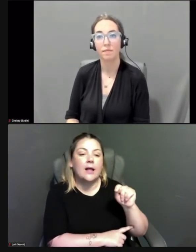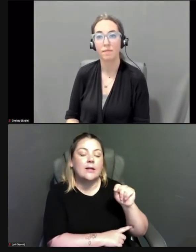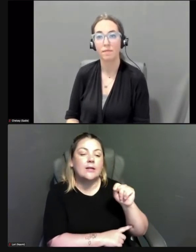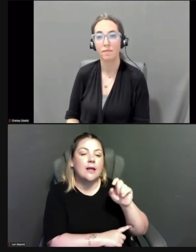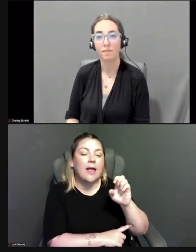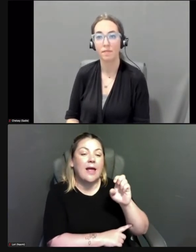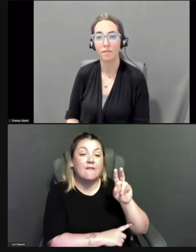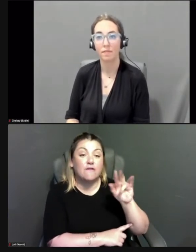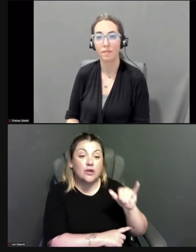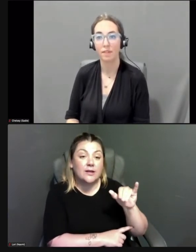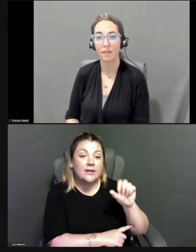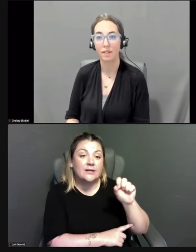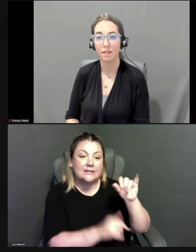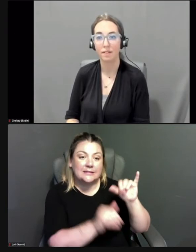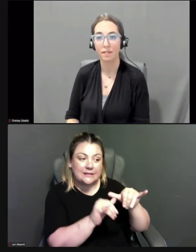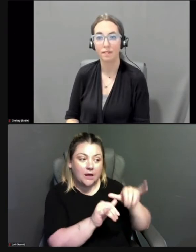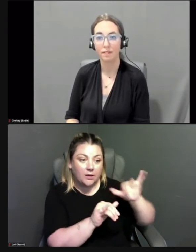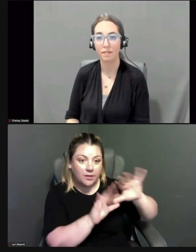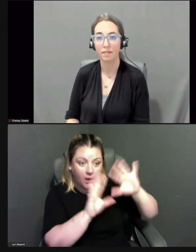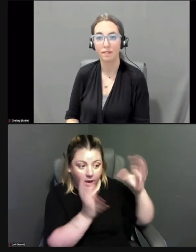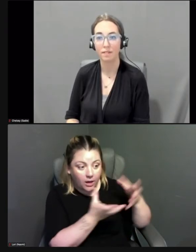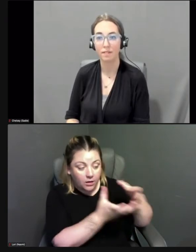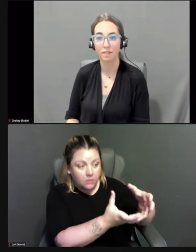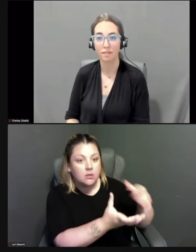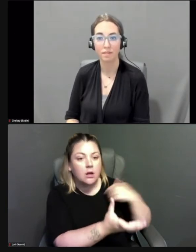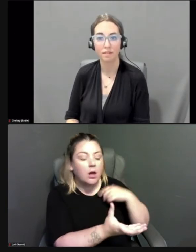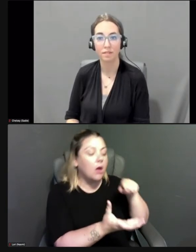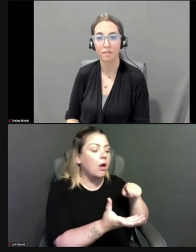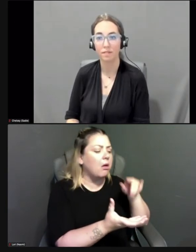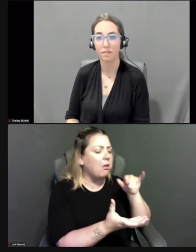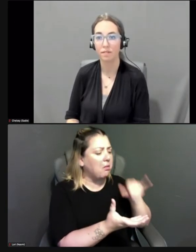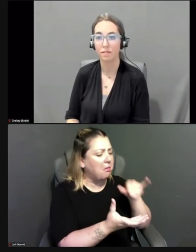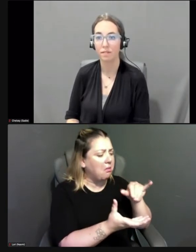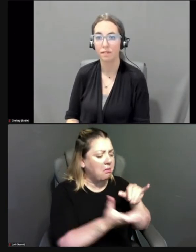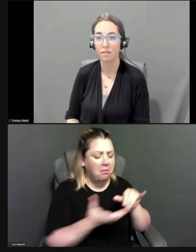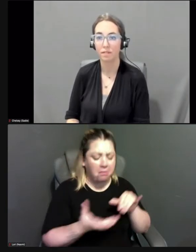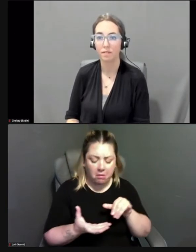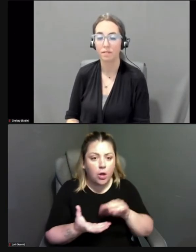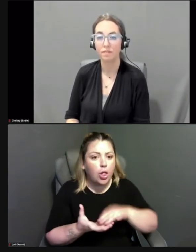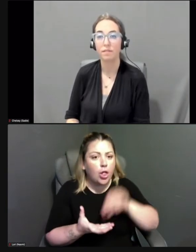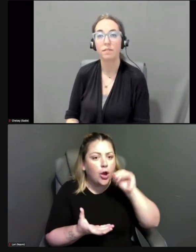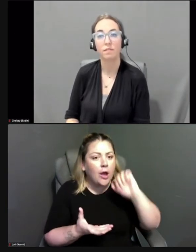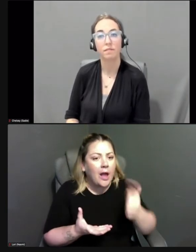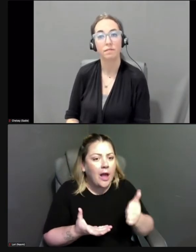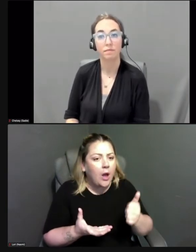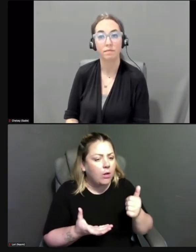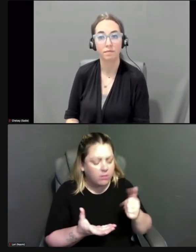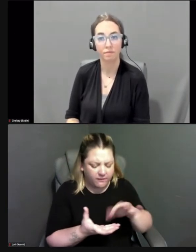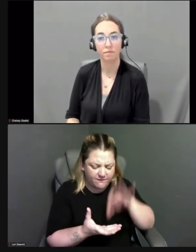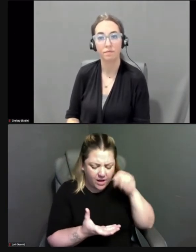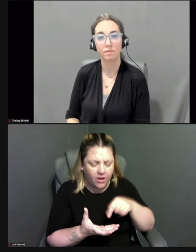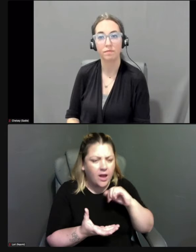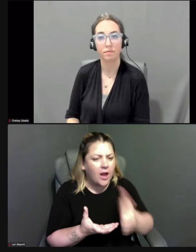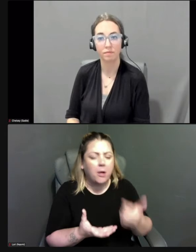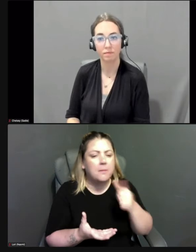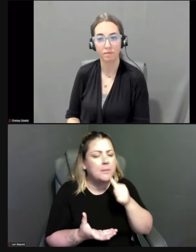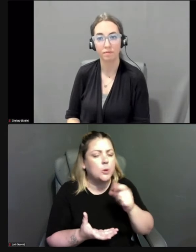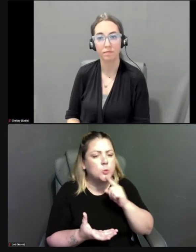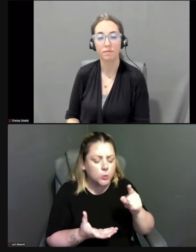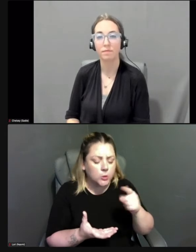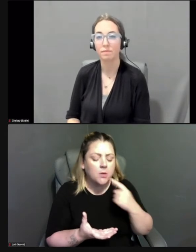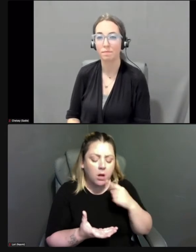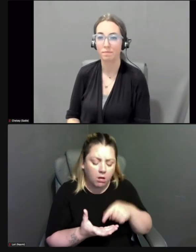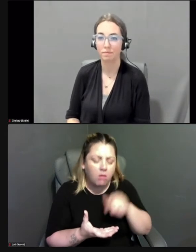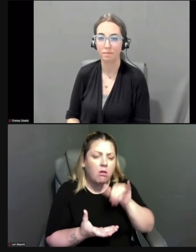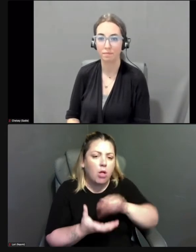no idea where I learned about it or how I learned about it or anything. But so I was starting to kind of learn about that, and I just